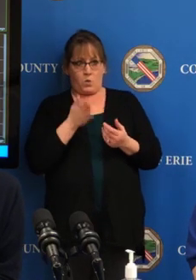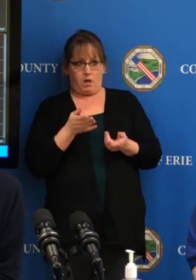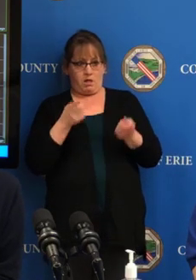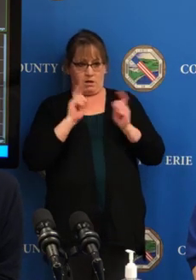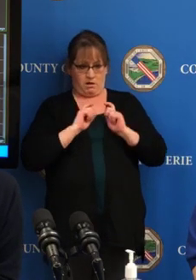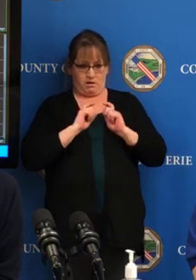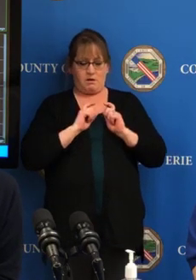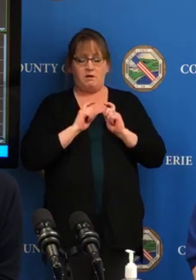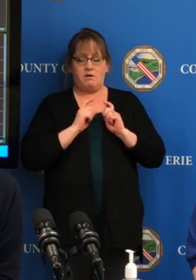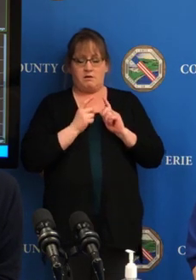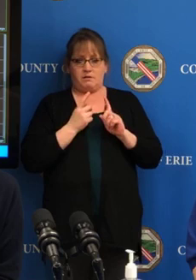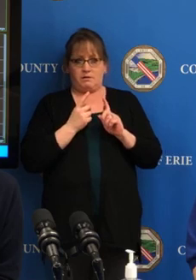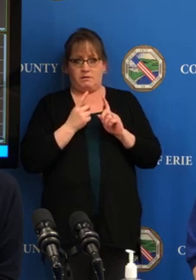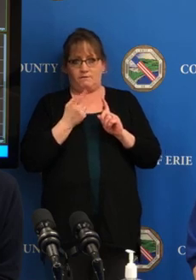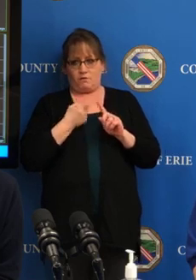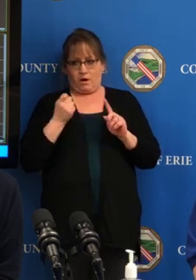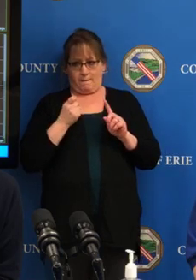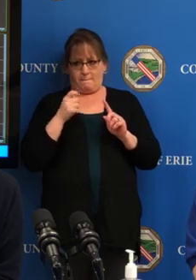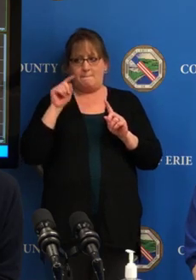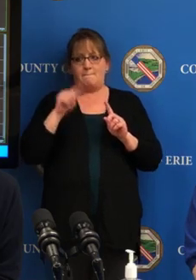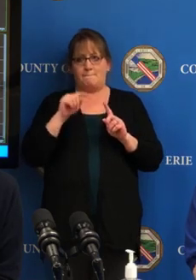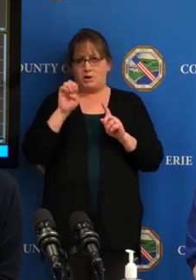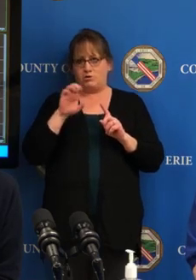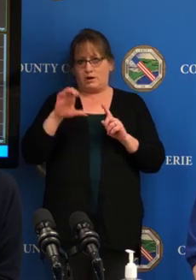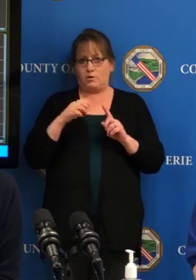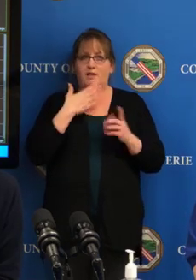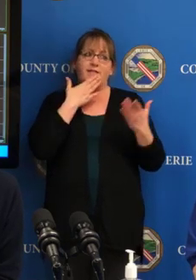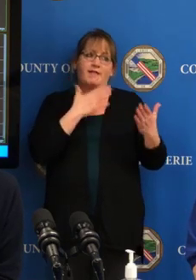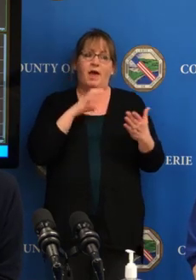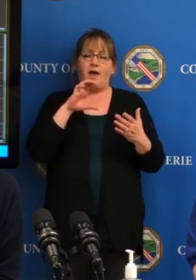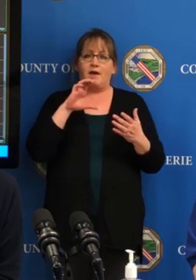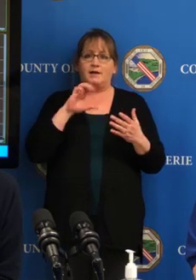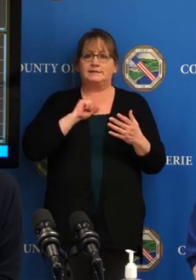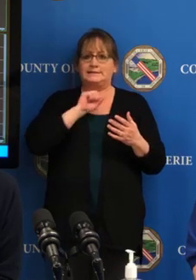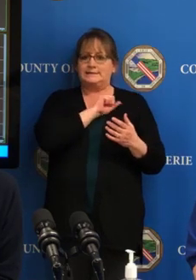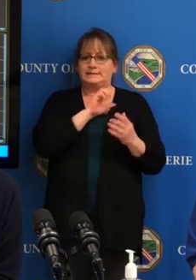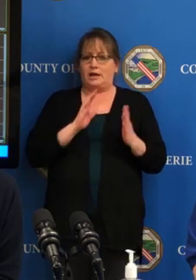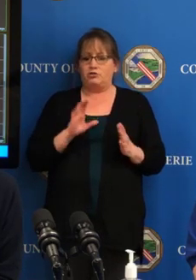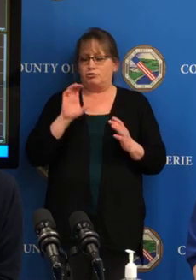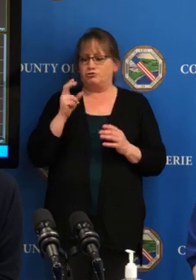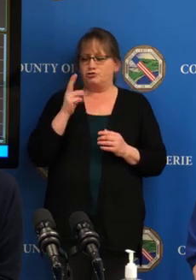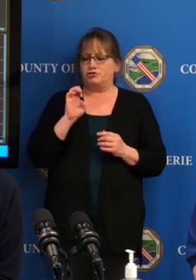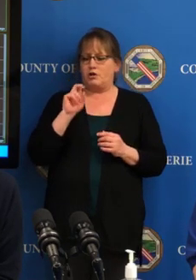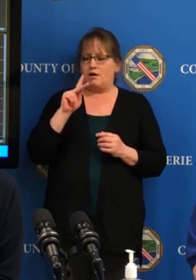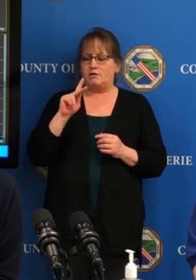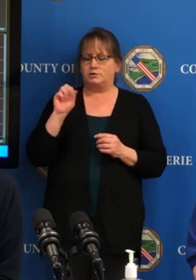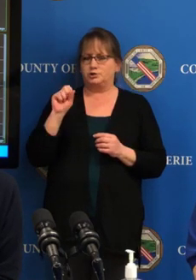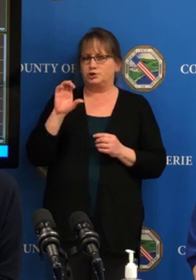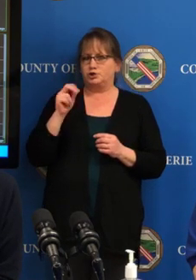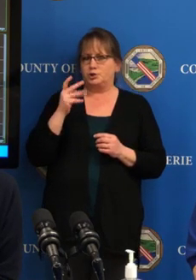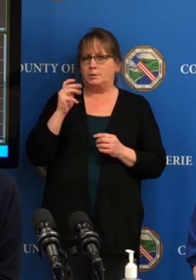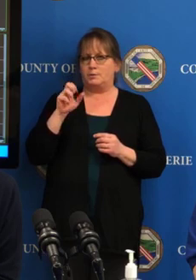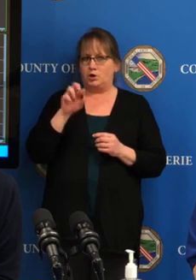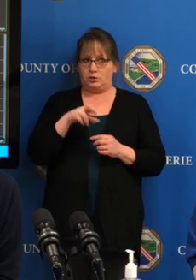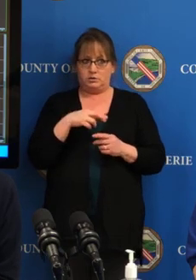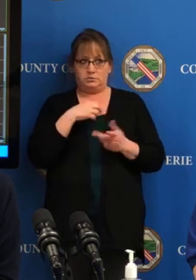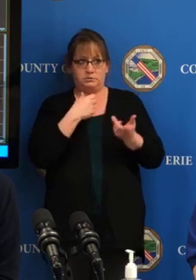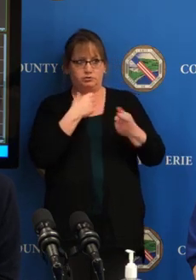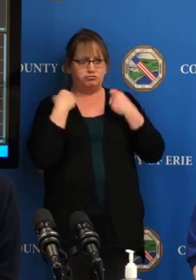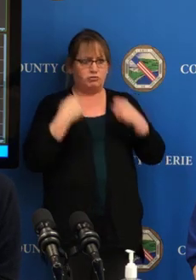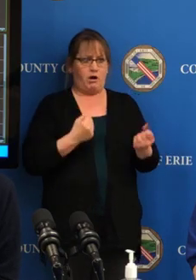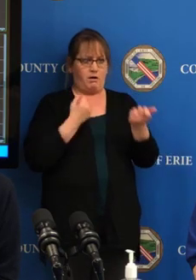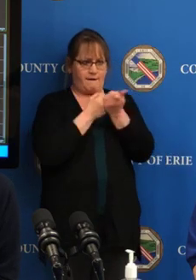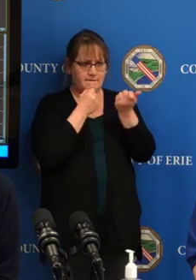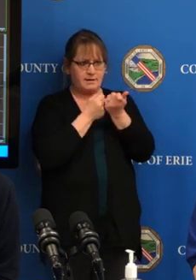anything. I want to thank Senator Chuck Schumer for his strong advocacy to get a federal stimulus package through that helps not